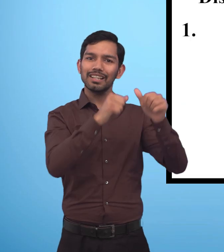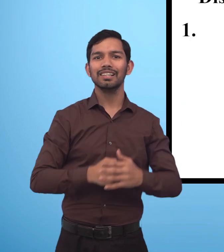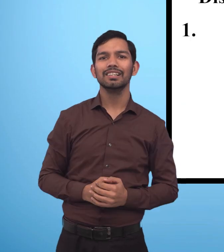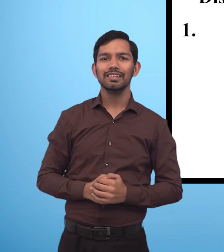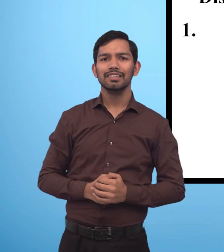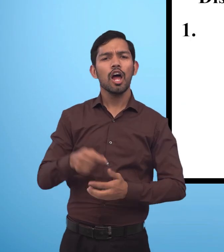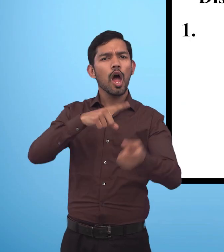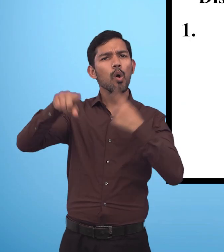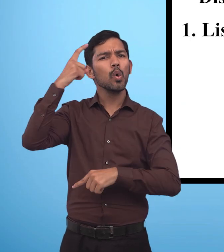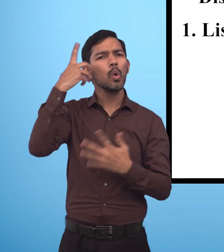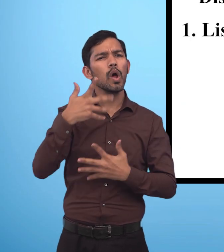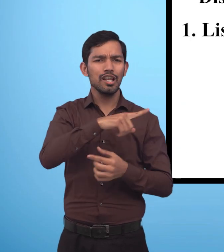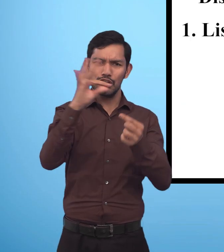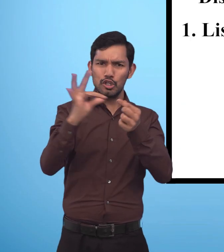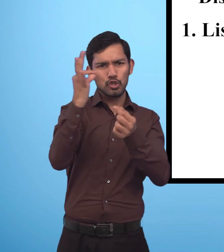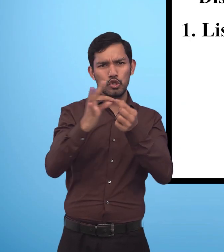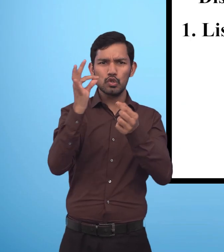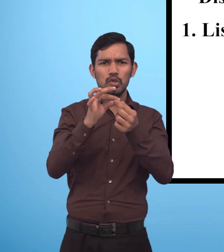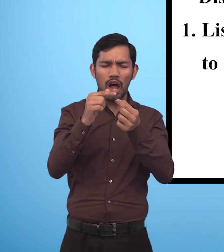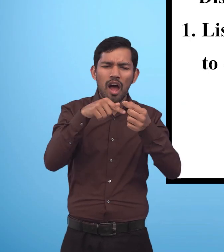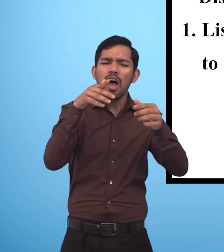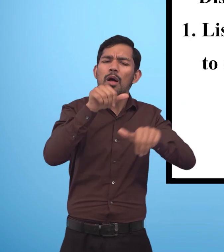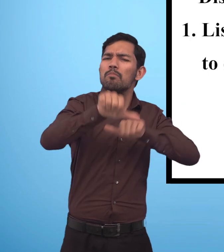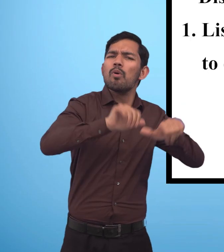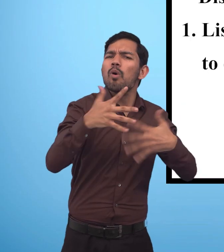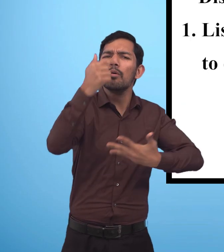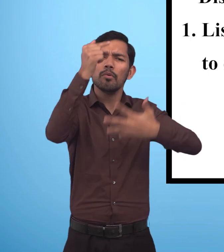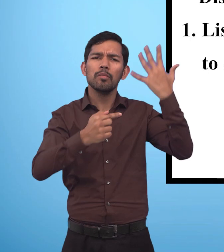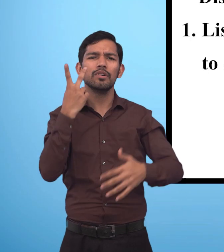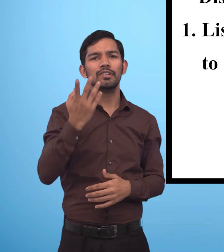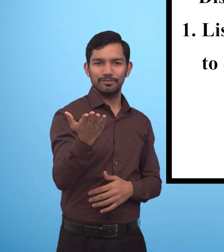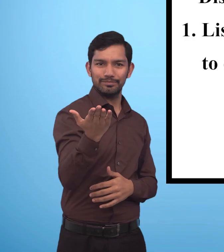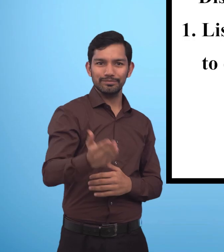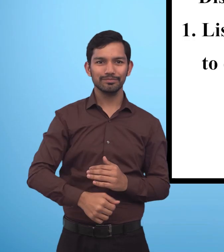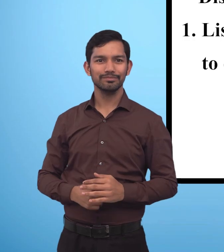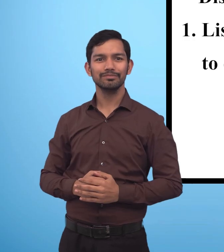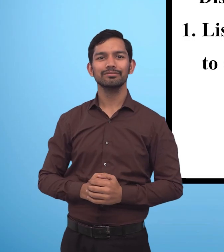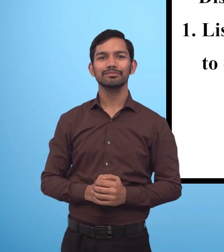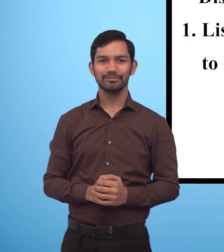A. List the steps you think are needed to create this embroidery.